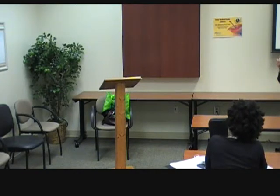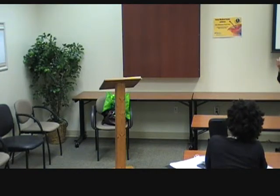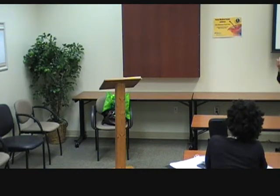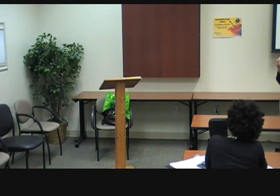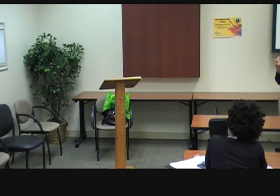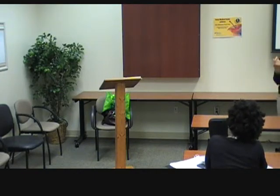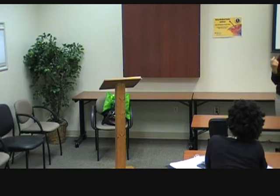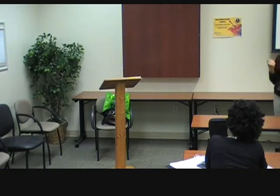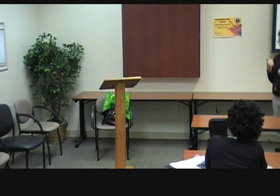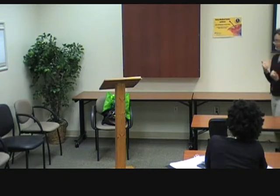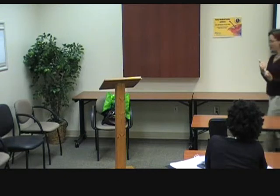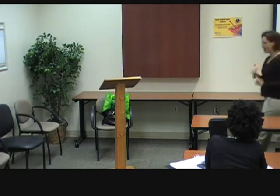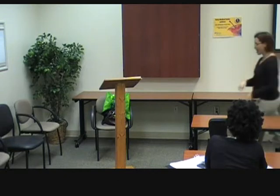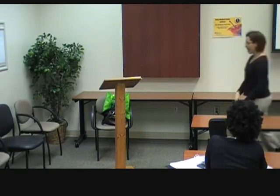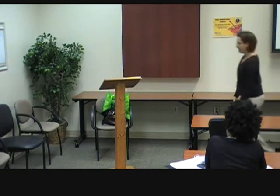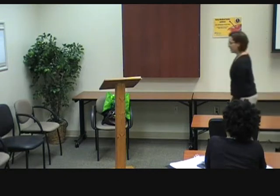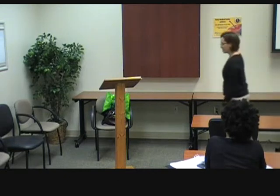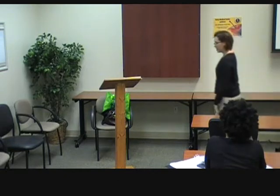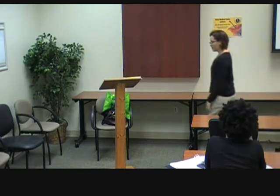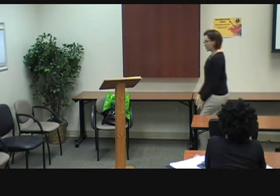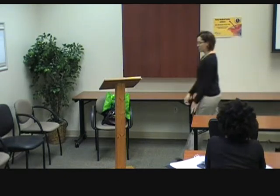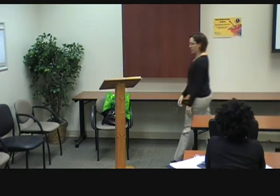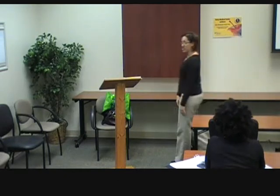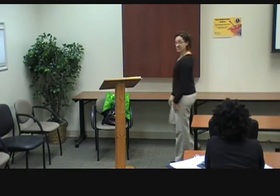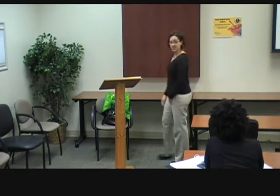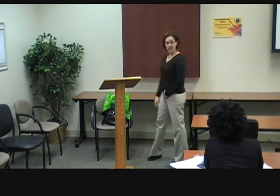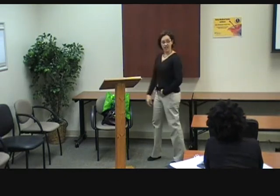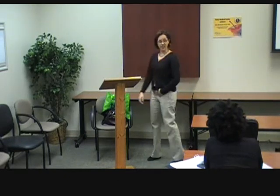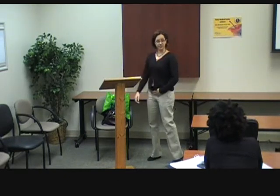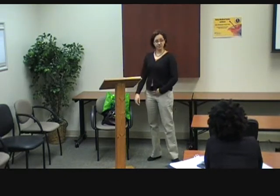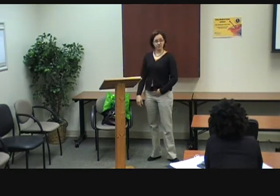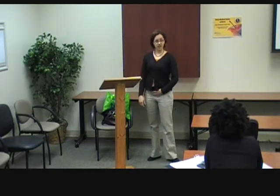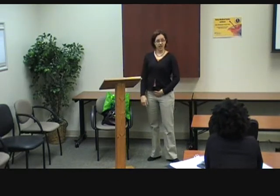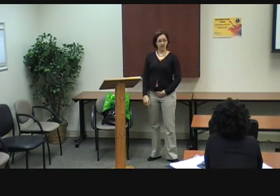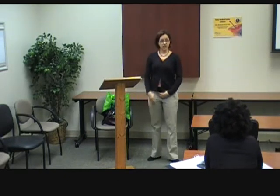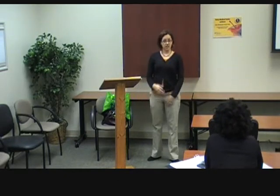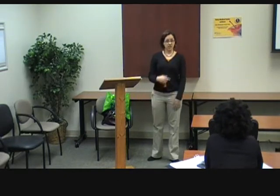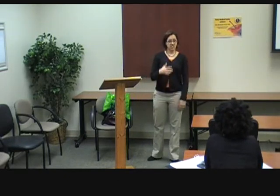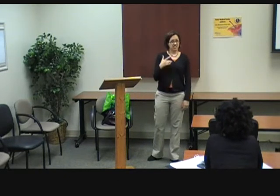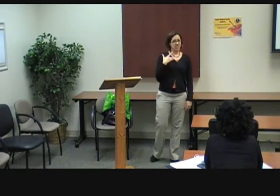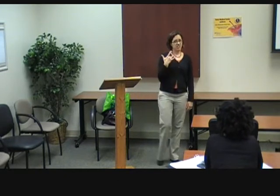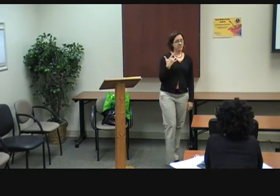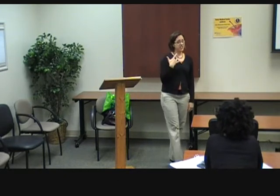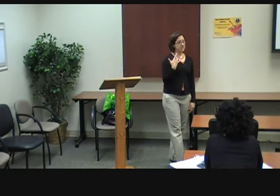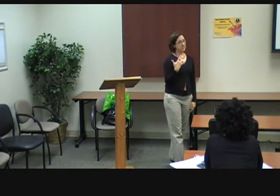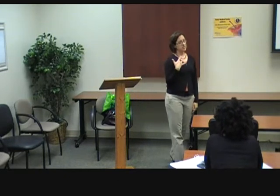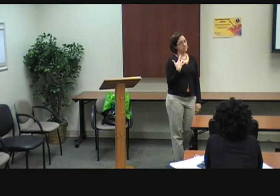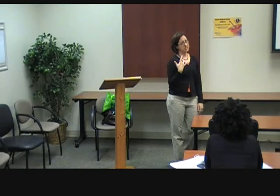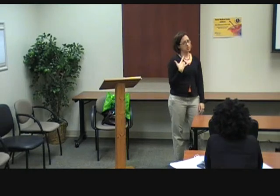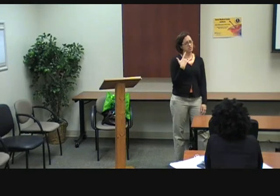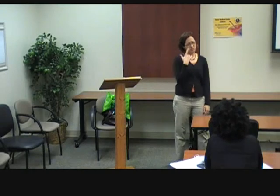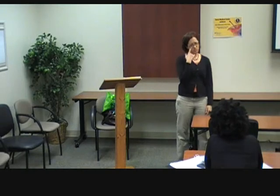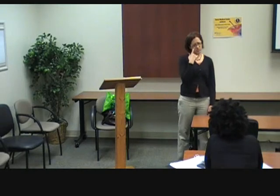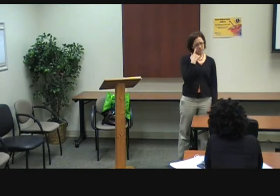bit? I love the You say expression. you want to cry. You're so confused. You want to cry. Feel.